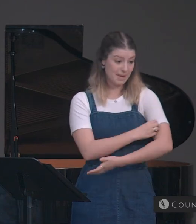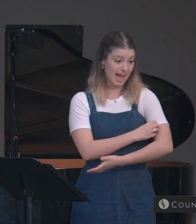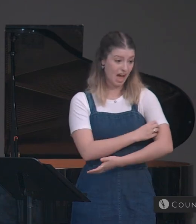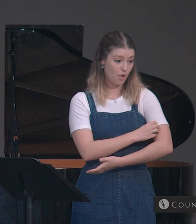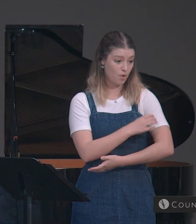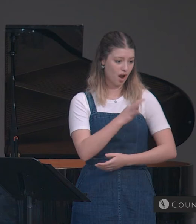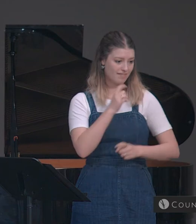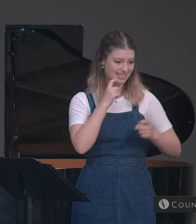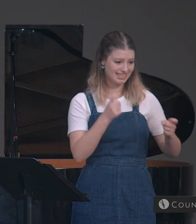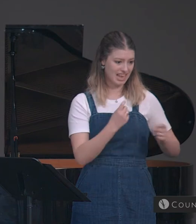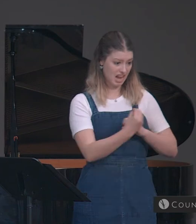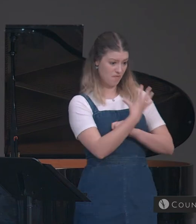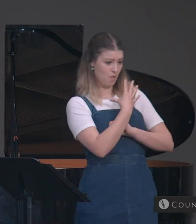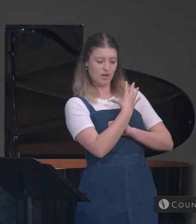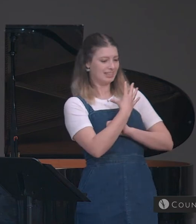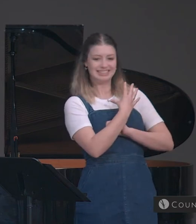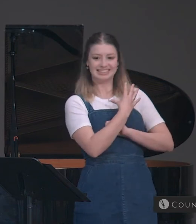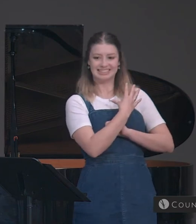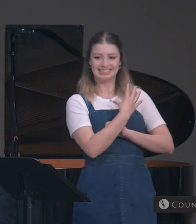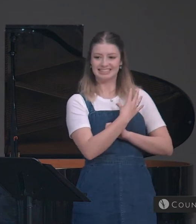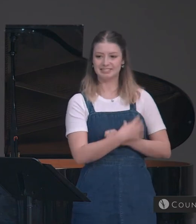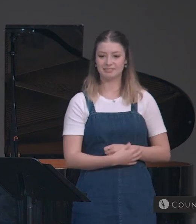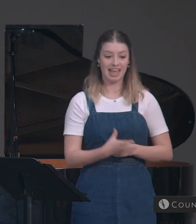our lives and its penalty.